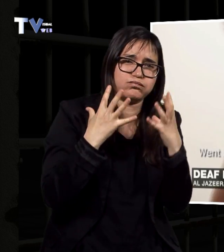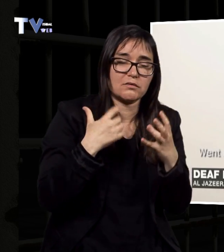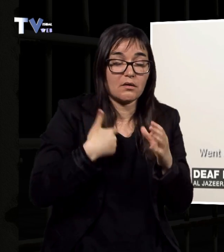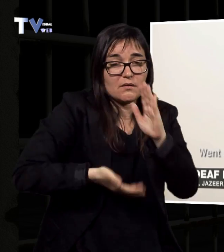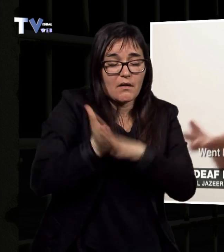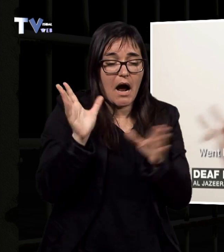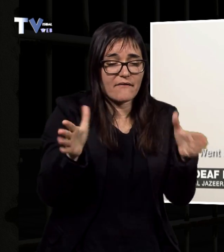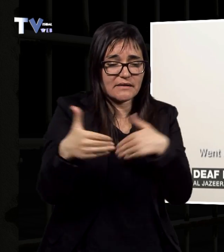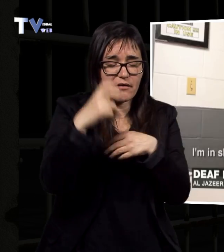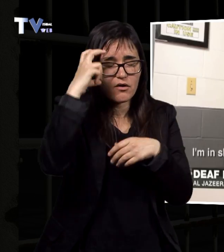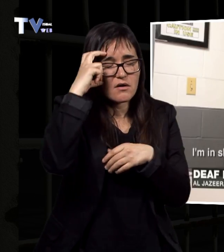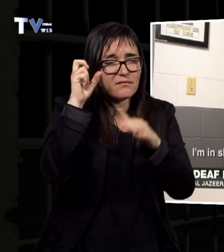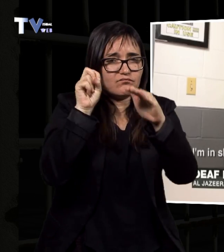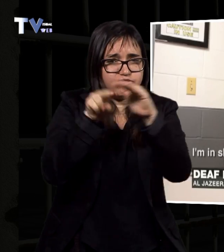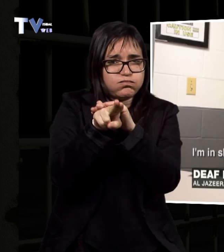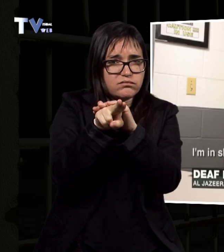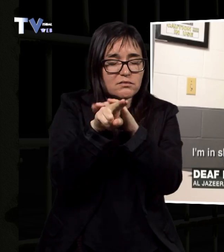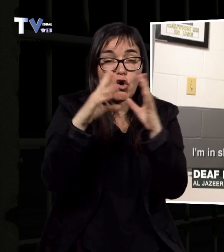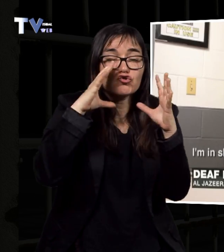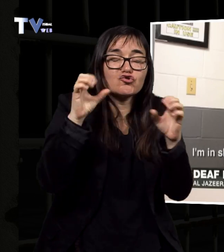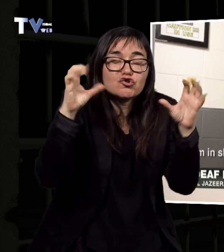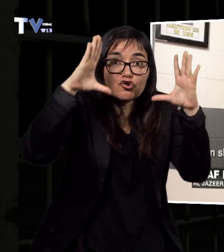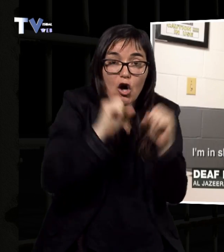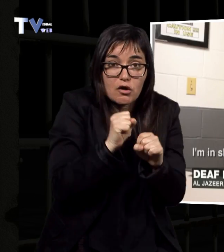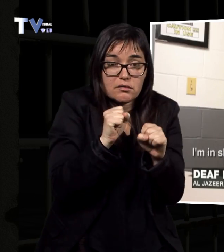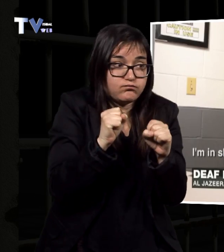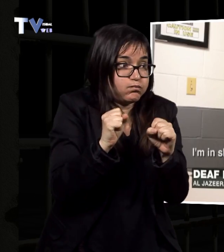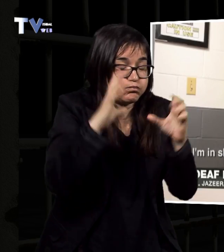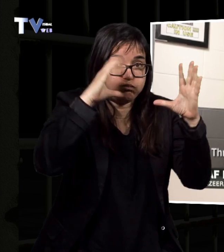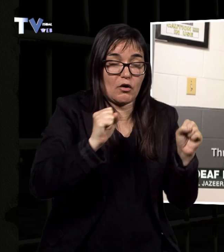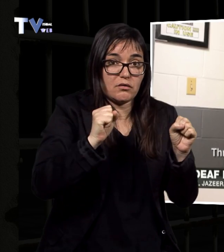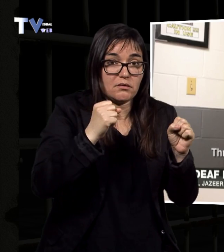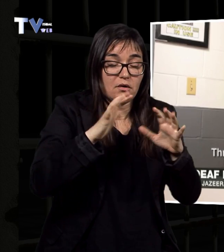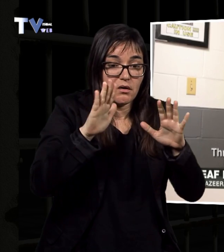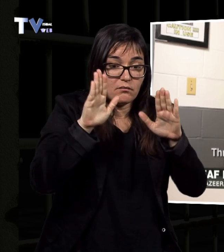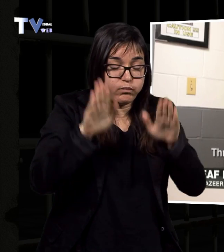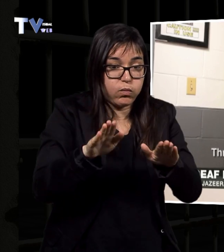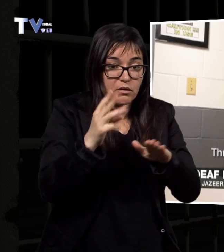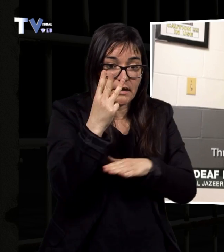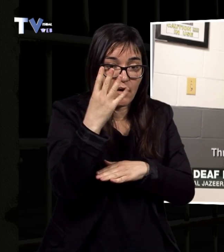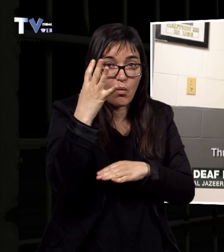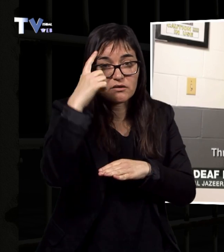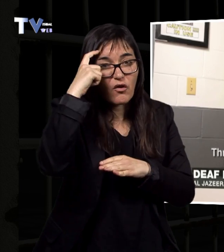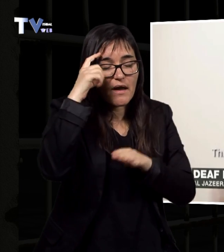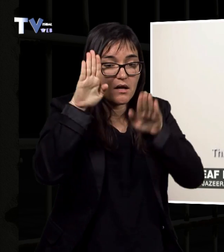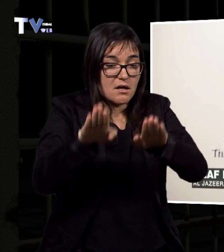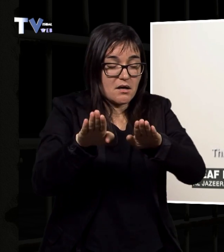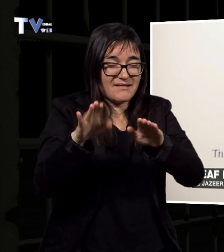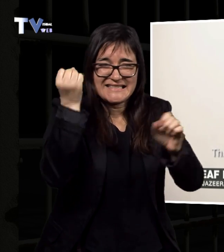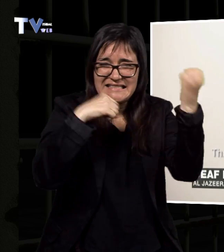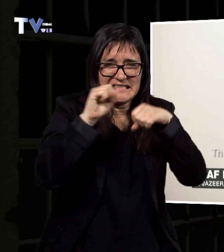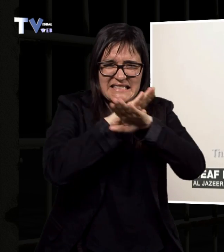room, I get up in the bed, I jog. I stay there 3-4 days. I stay out,